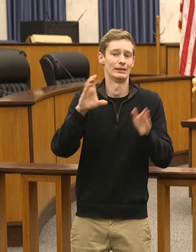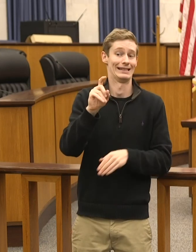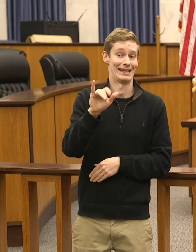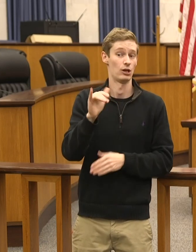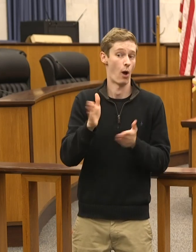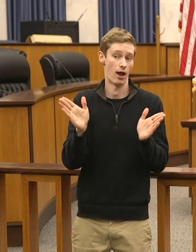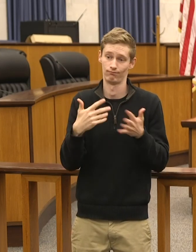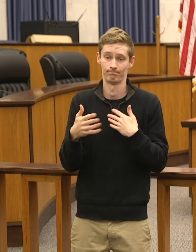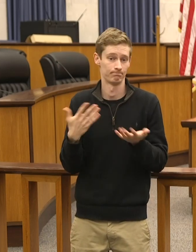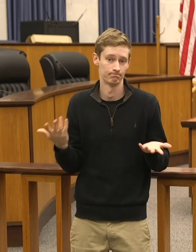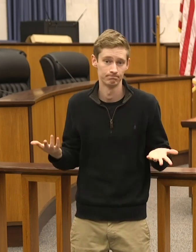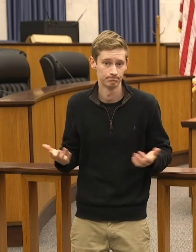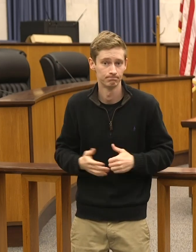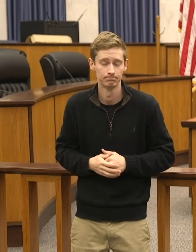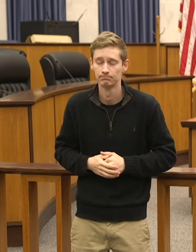I will say that,